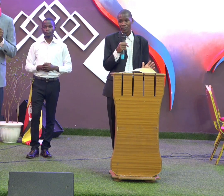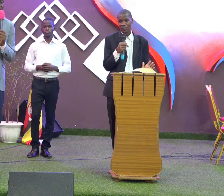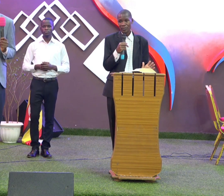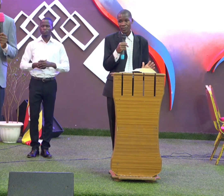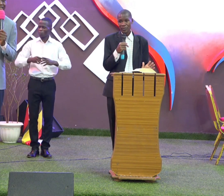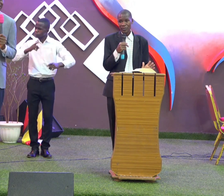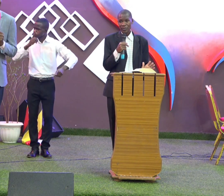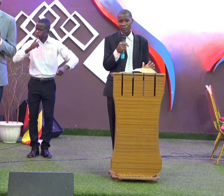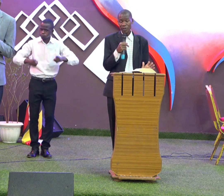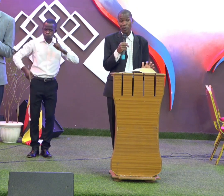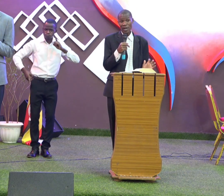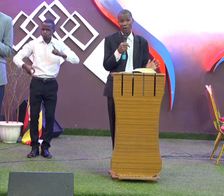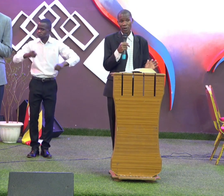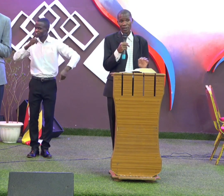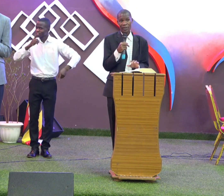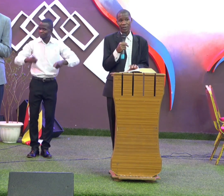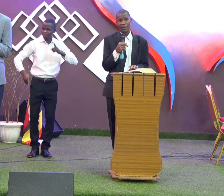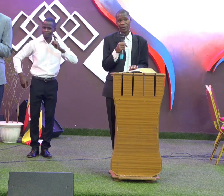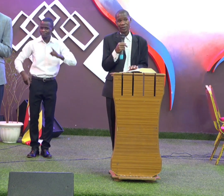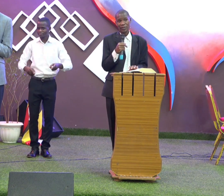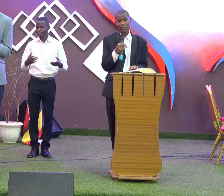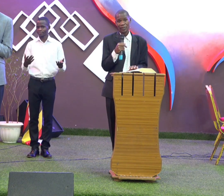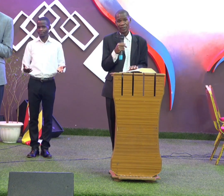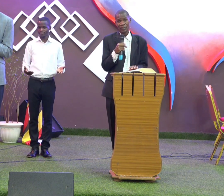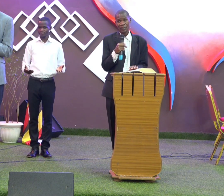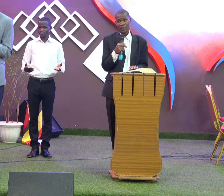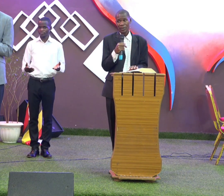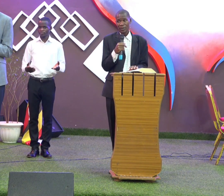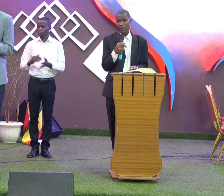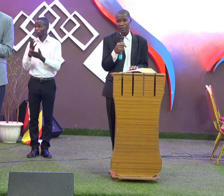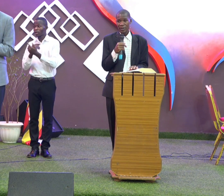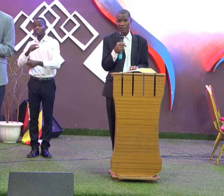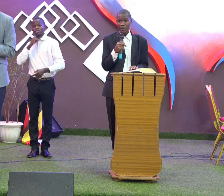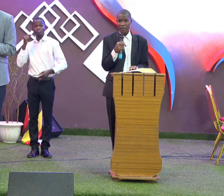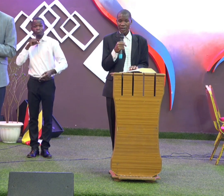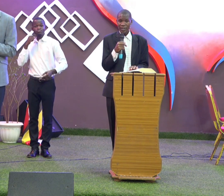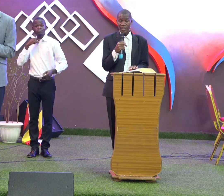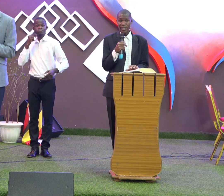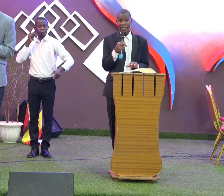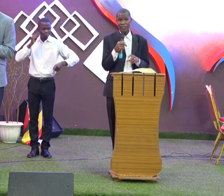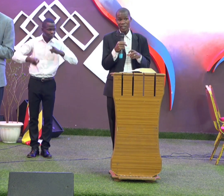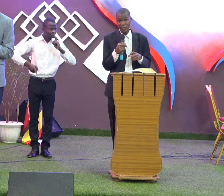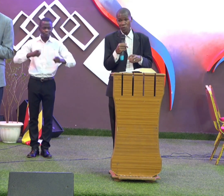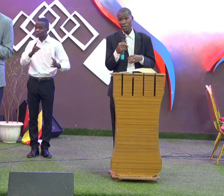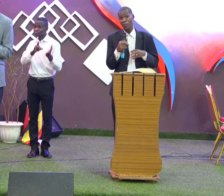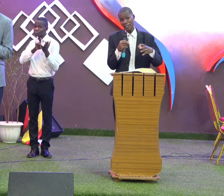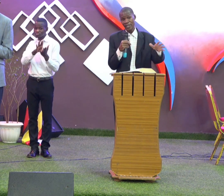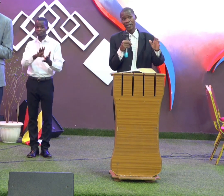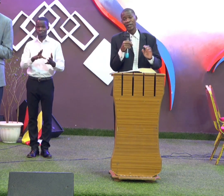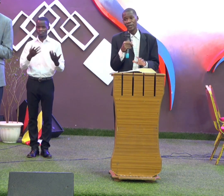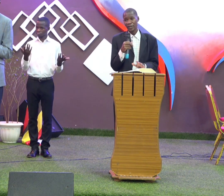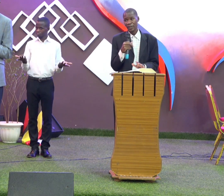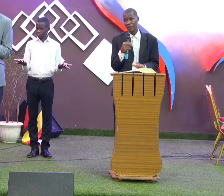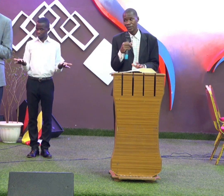Emi sind. People run away. Kulembeze pastor bamutwale ekigana. The leaders chase away the